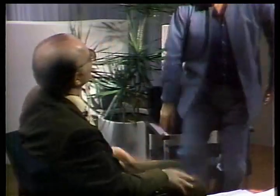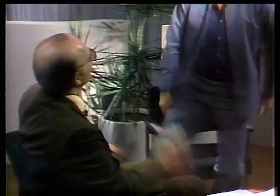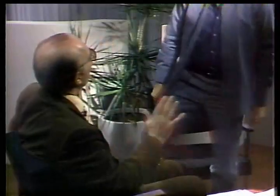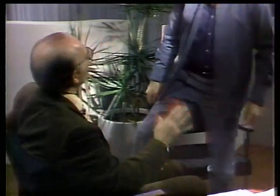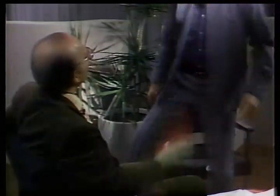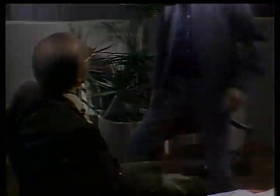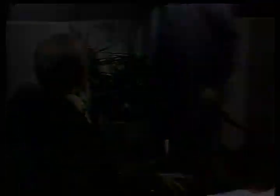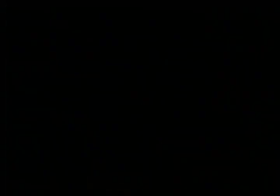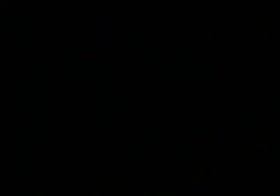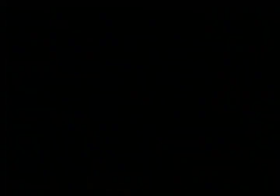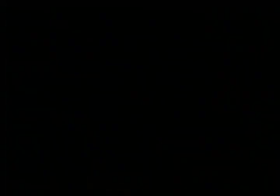marvelous.